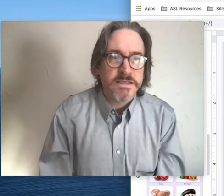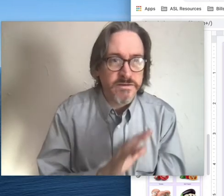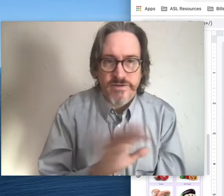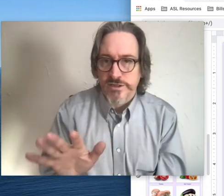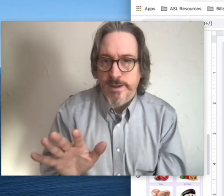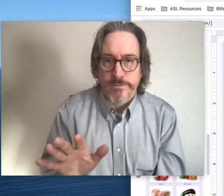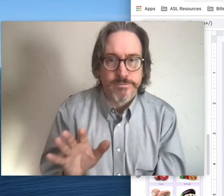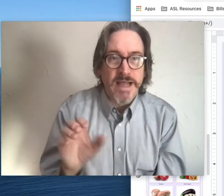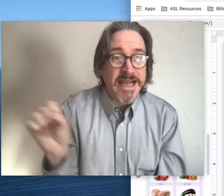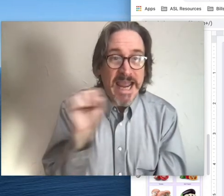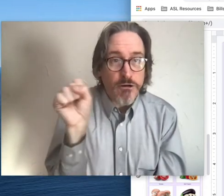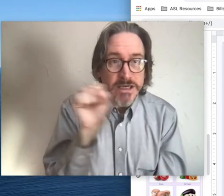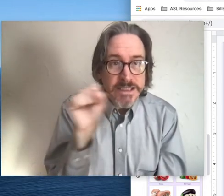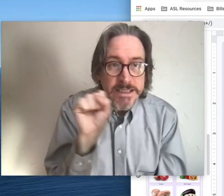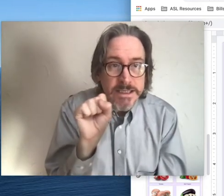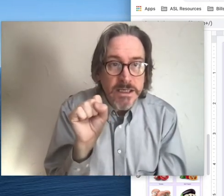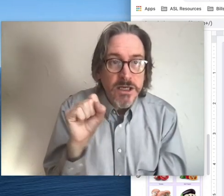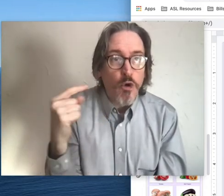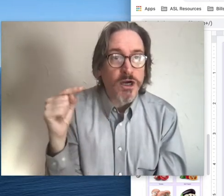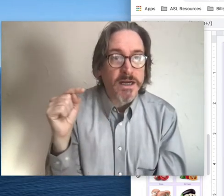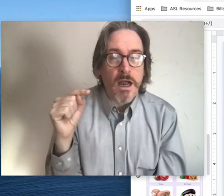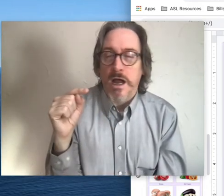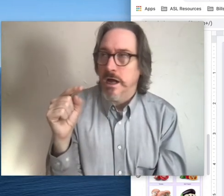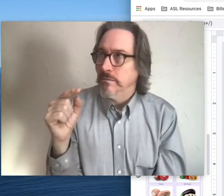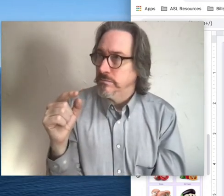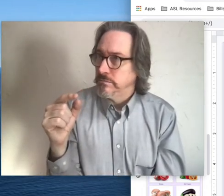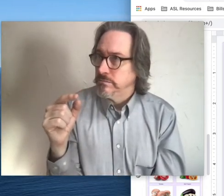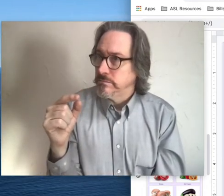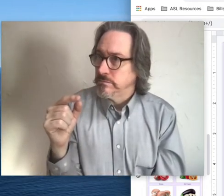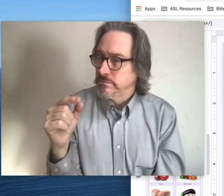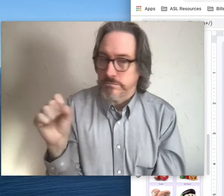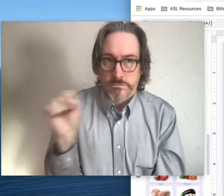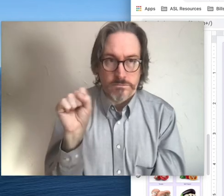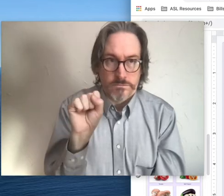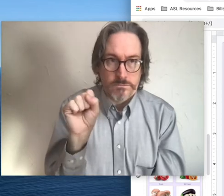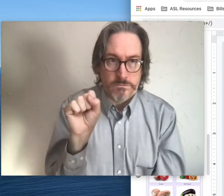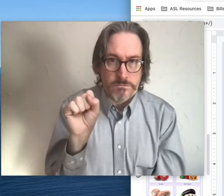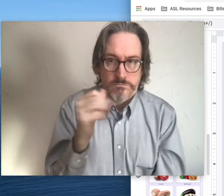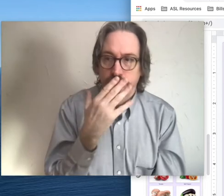Beet, fingerspell. Carrot, or,